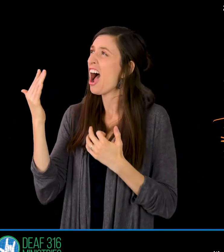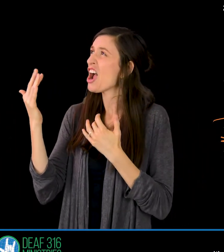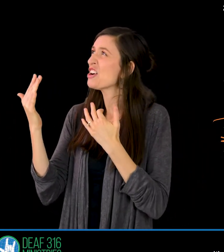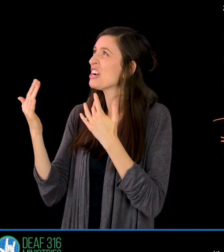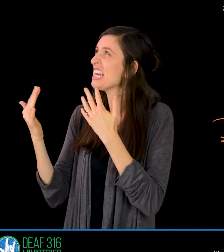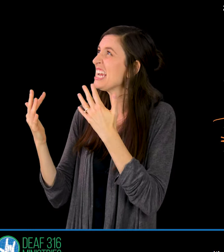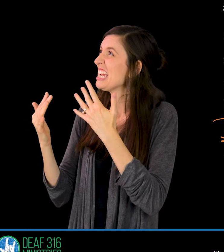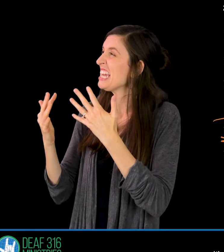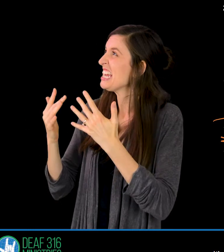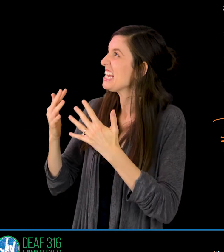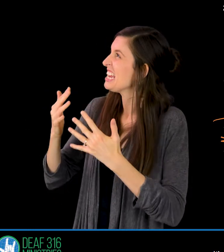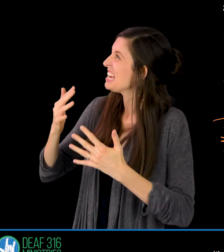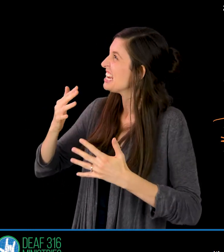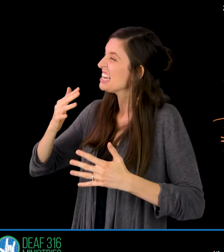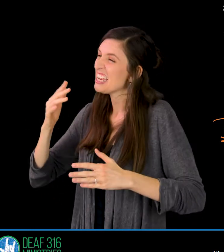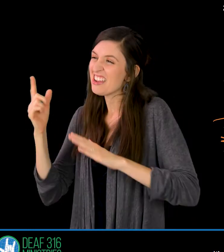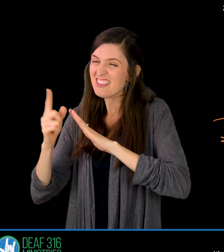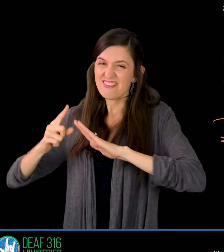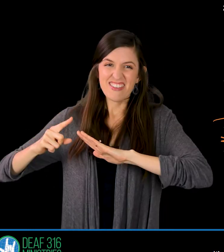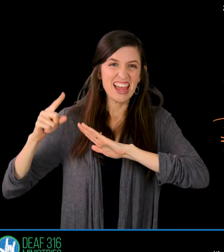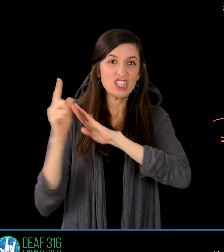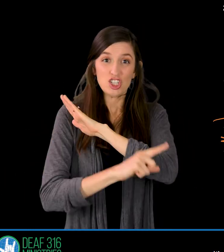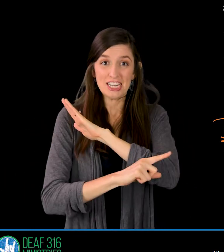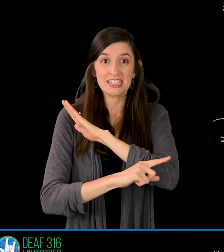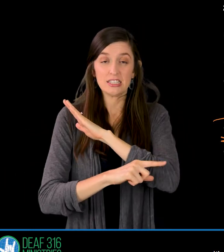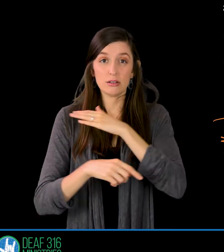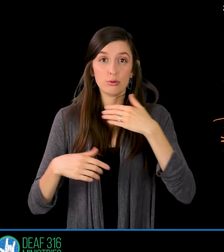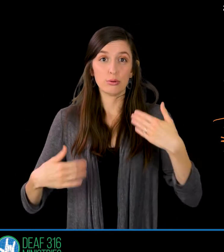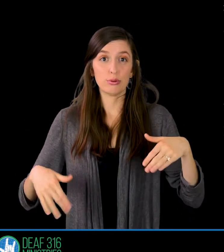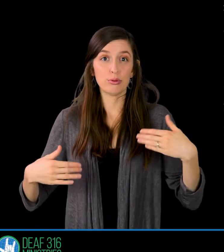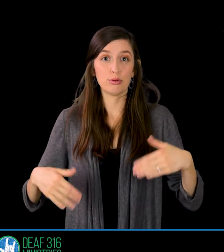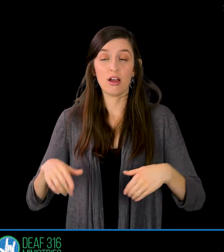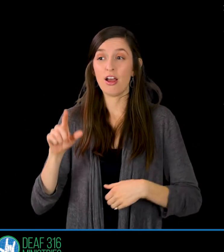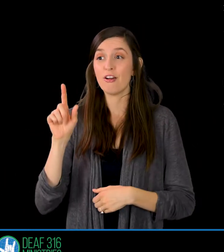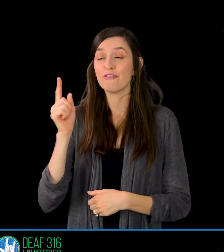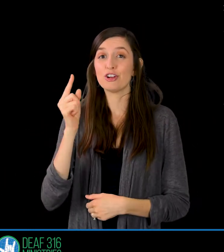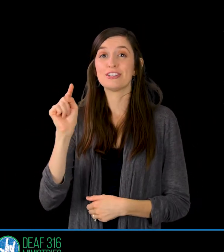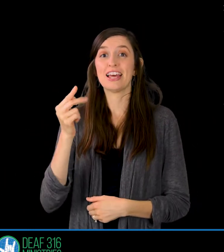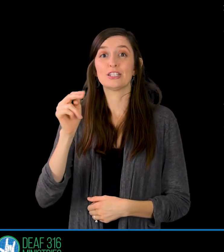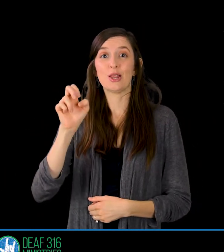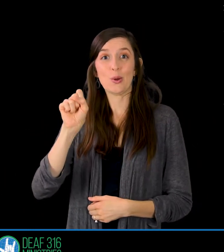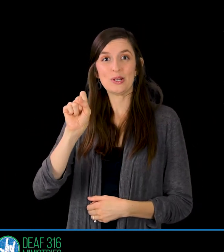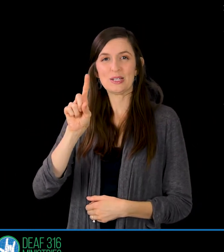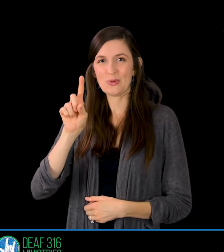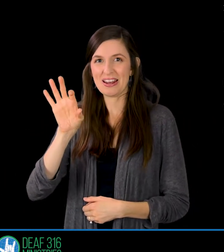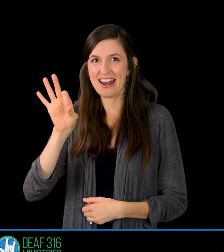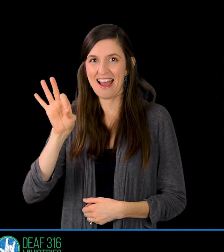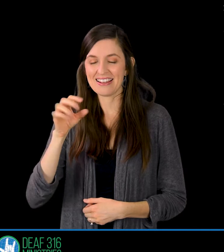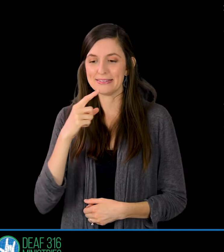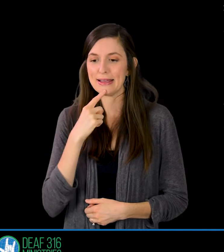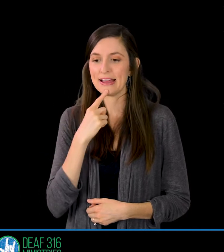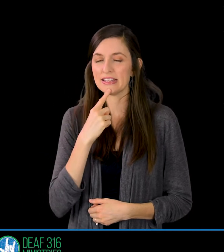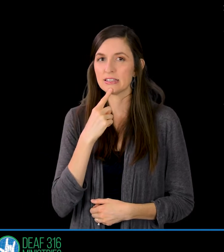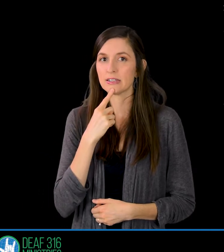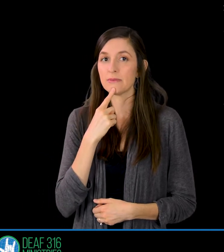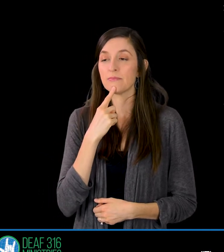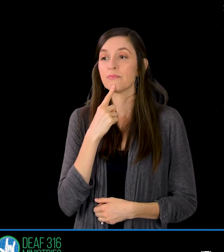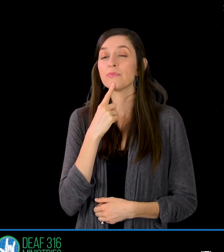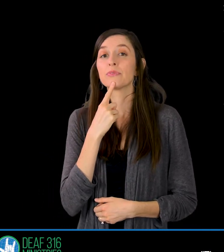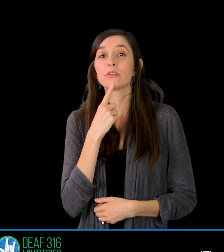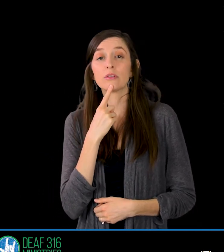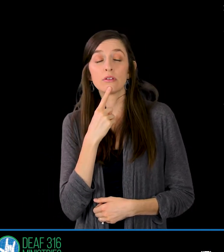fiery infliction of vengeance here's 1 Thessalonians 1 9